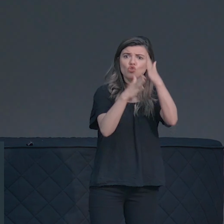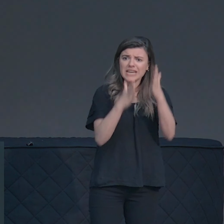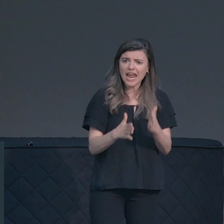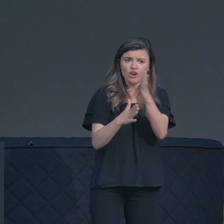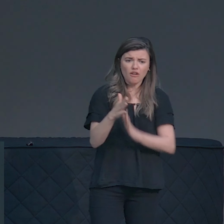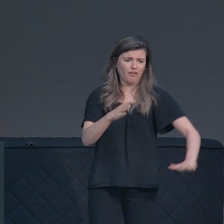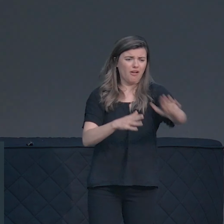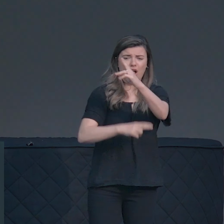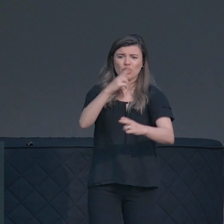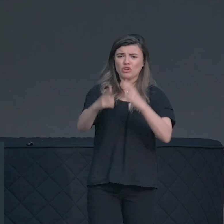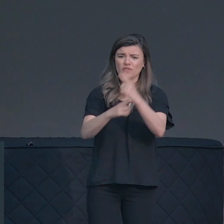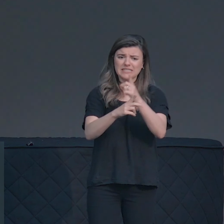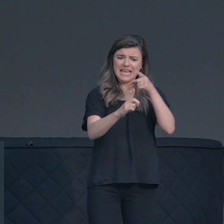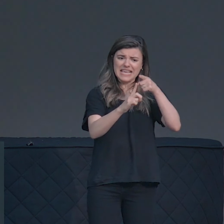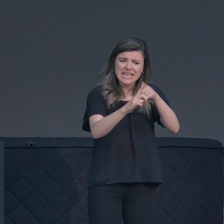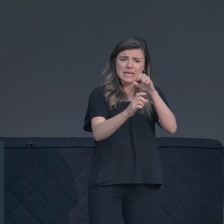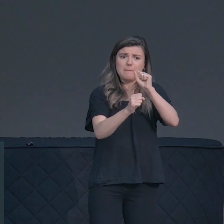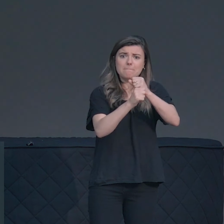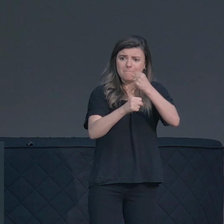he created Satan.